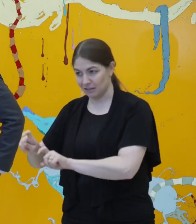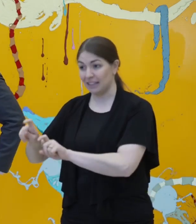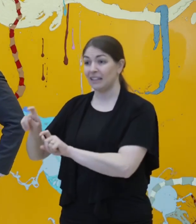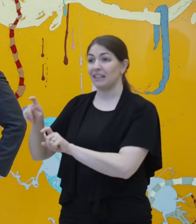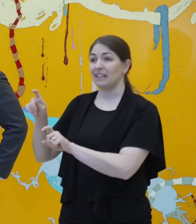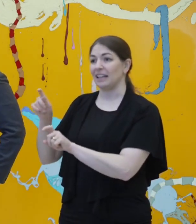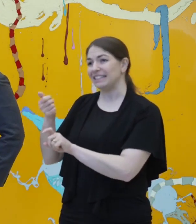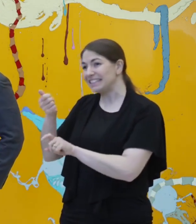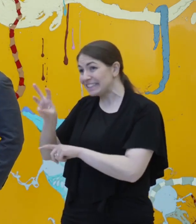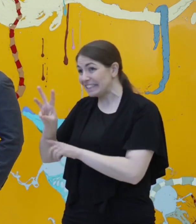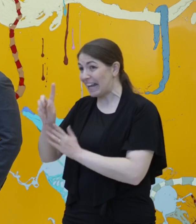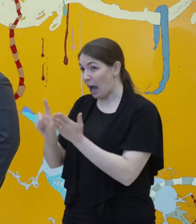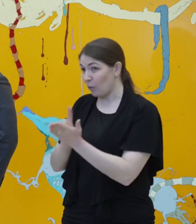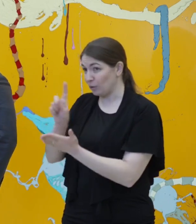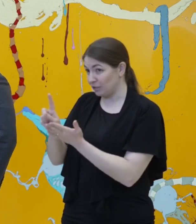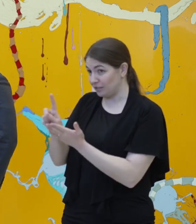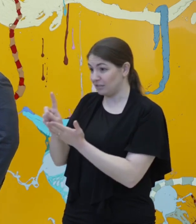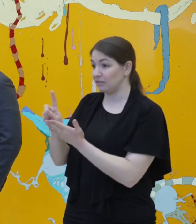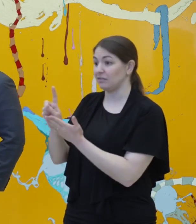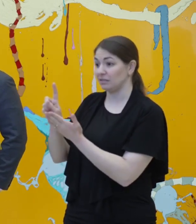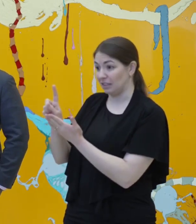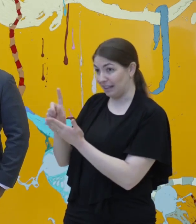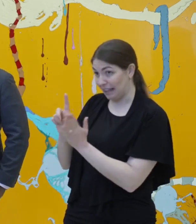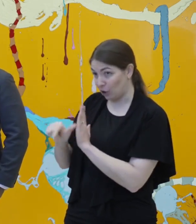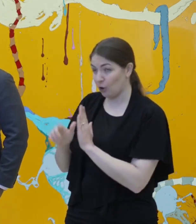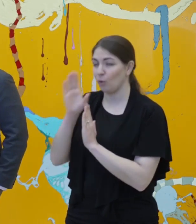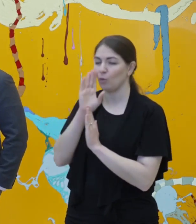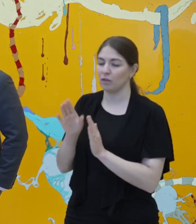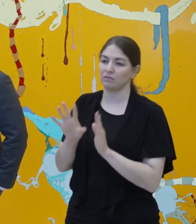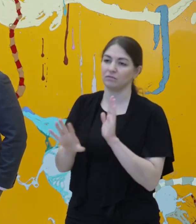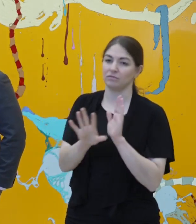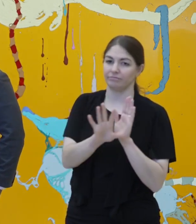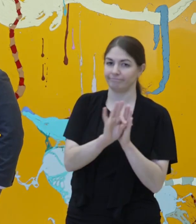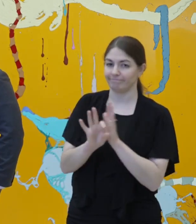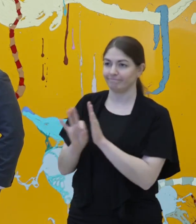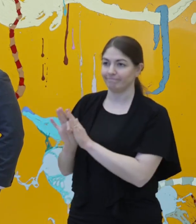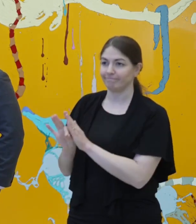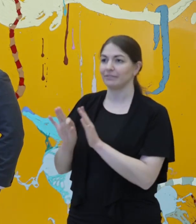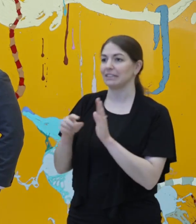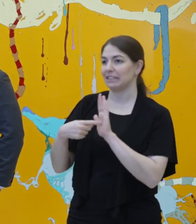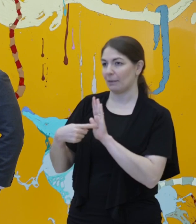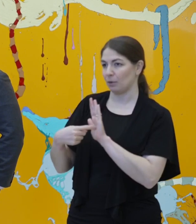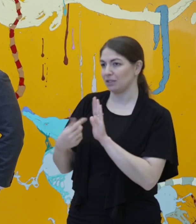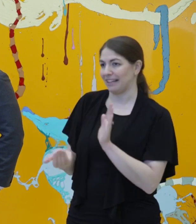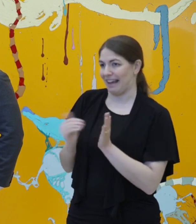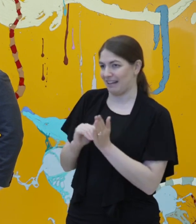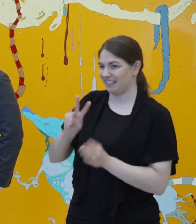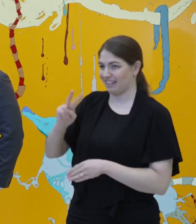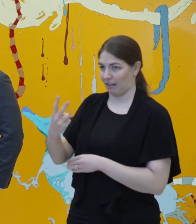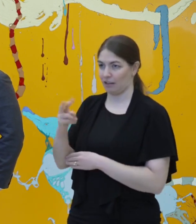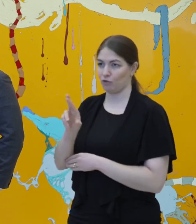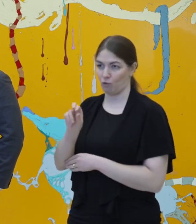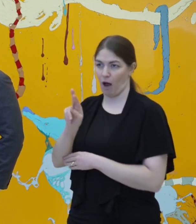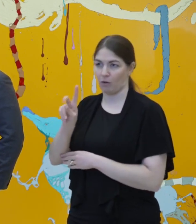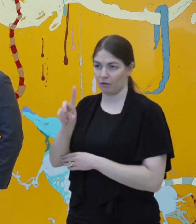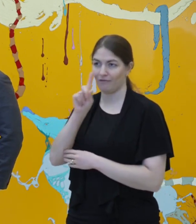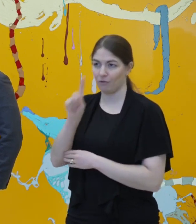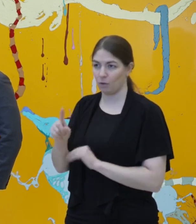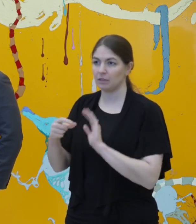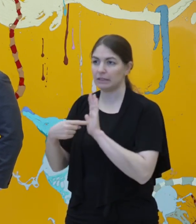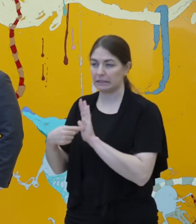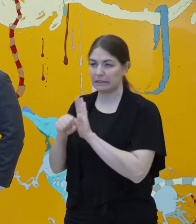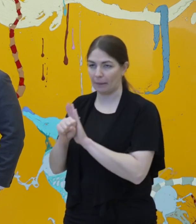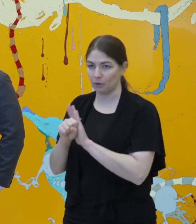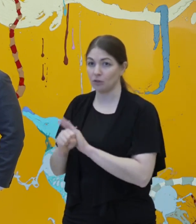is that 16 hours after that, we do a second round of samples. The goal is 2